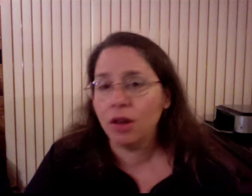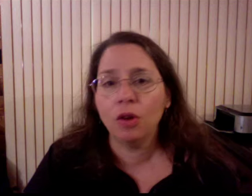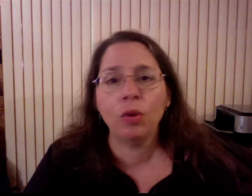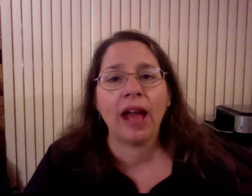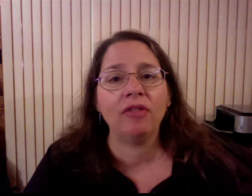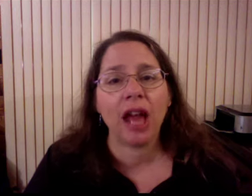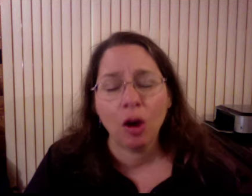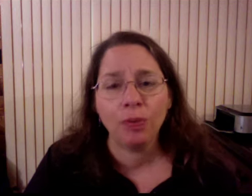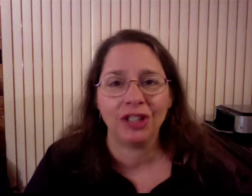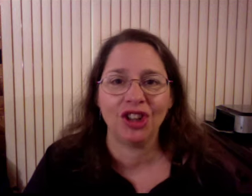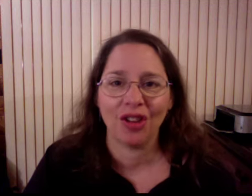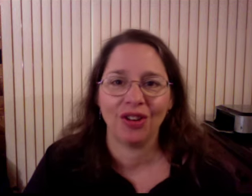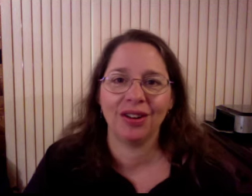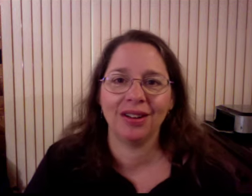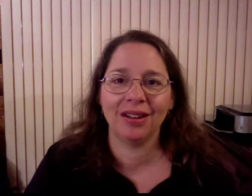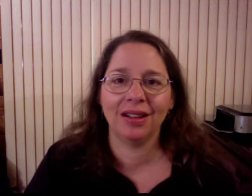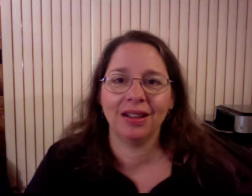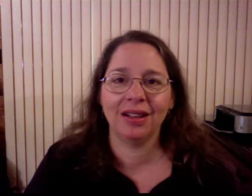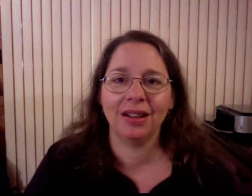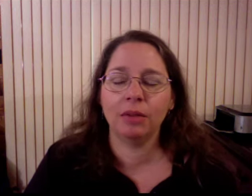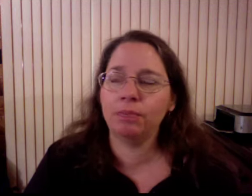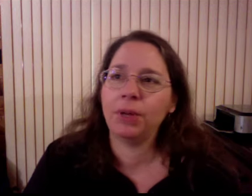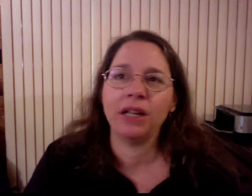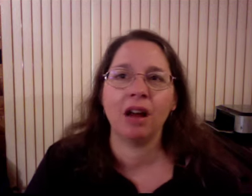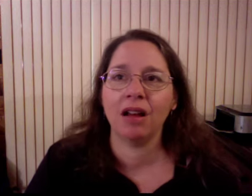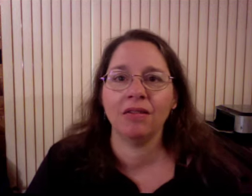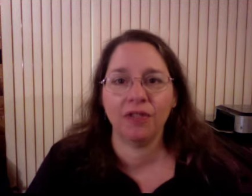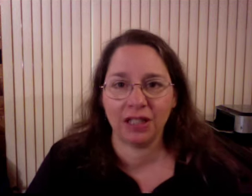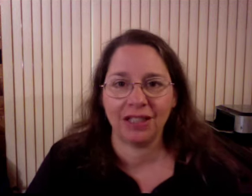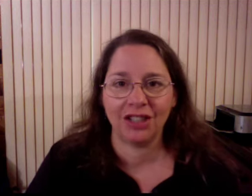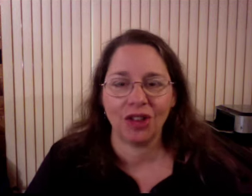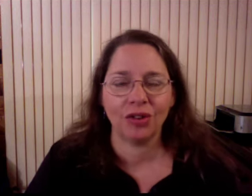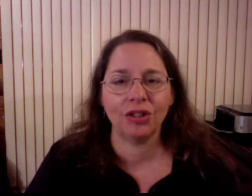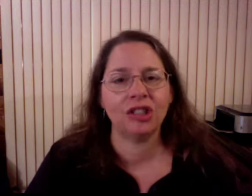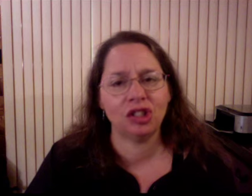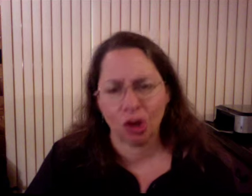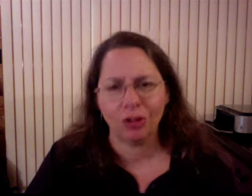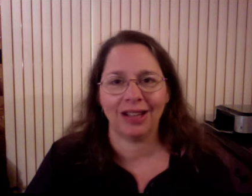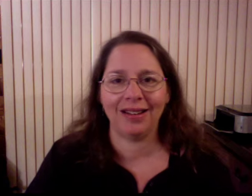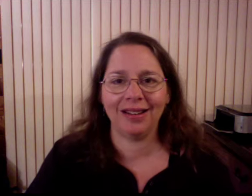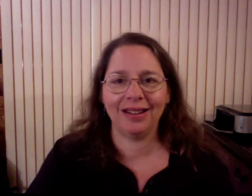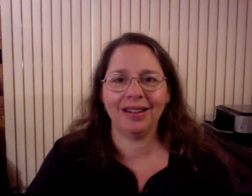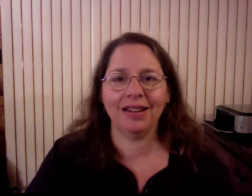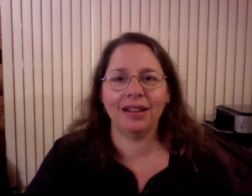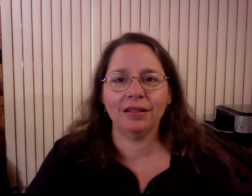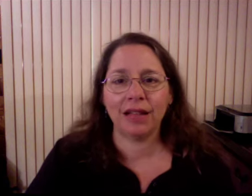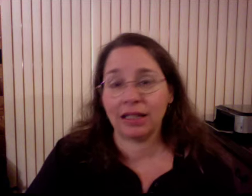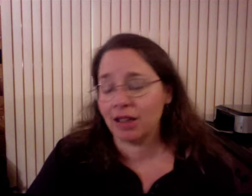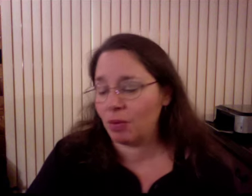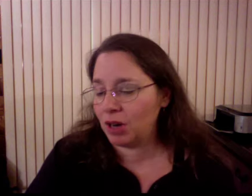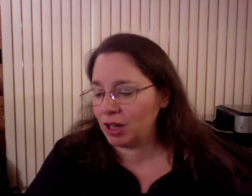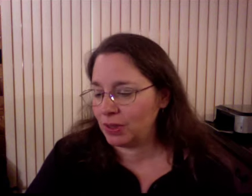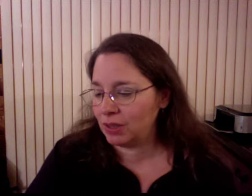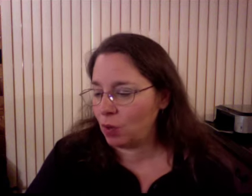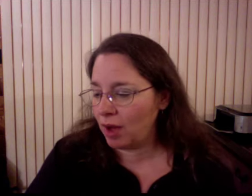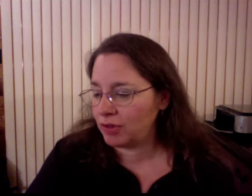We have to help each other, but not fix each other totally. That's not what husbands and wives are